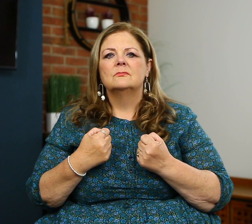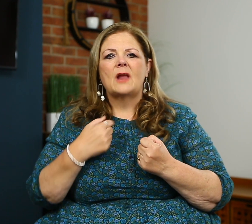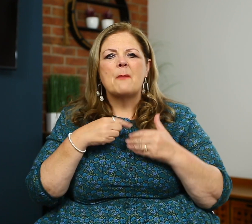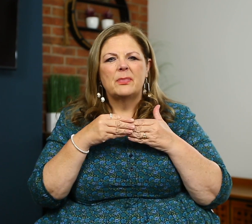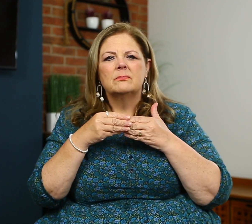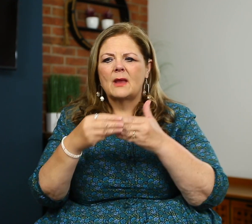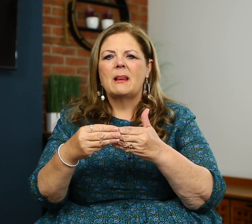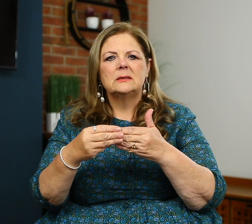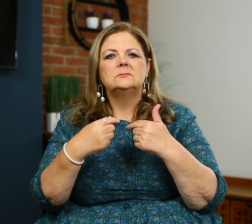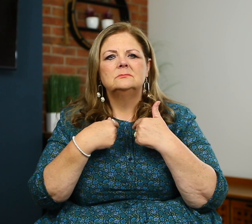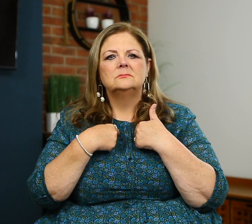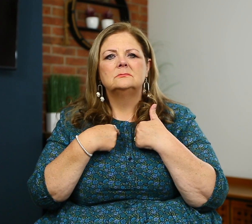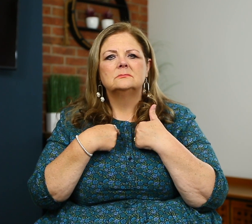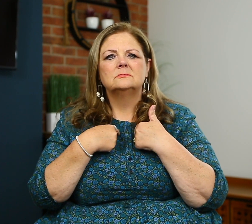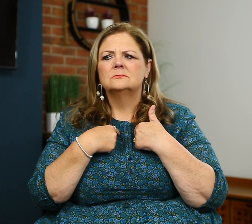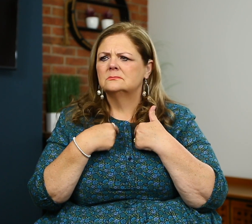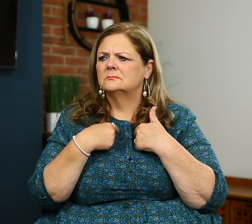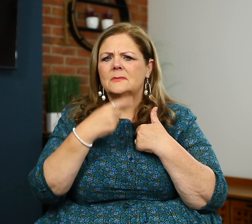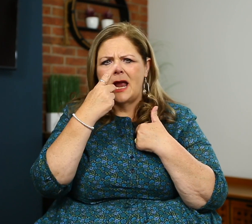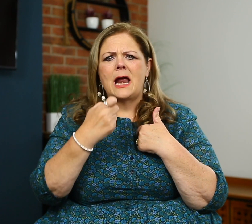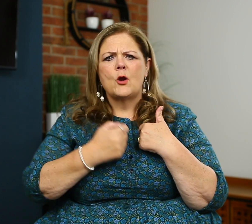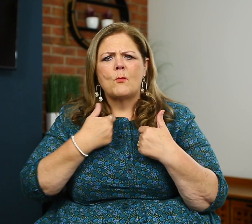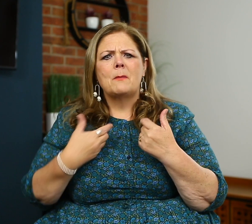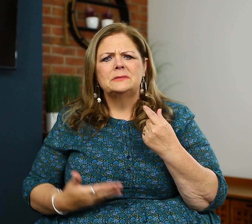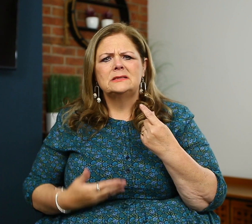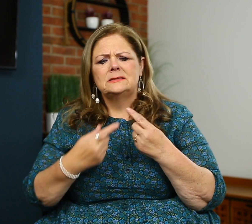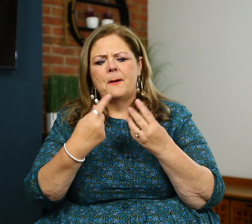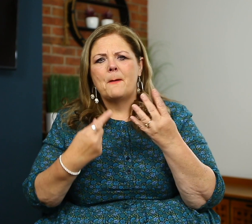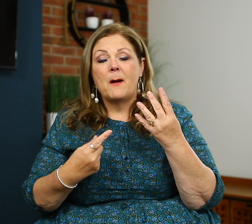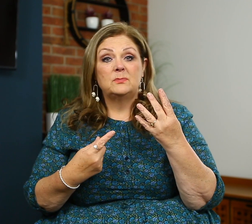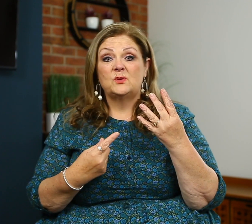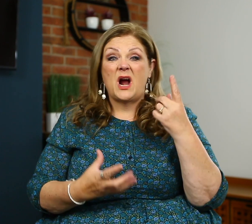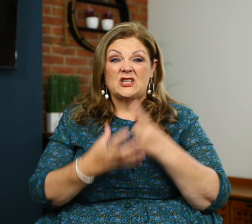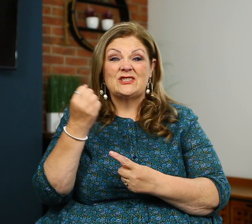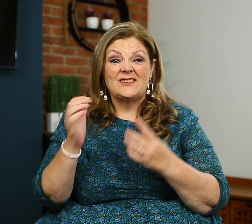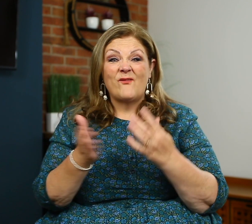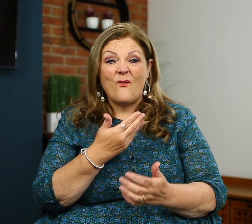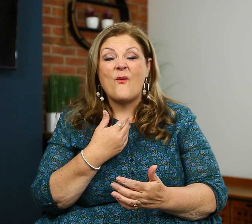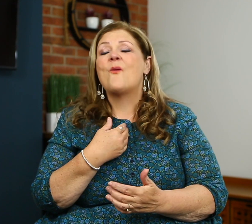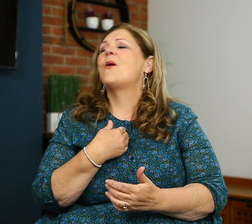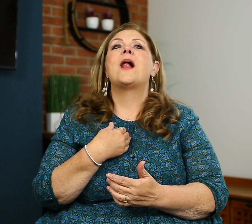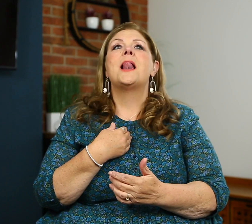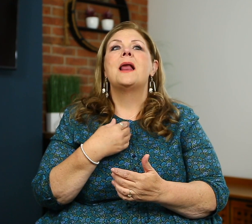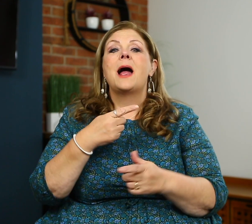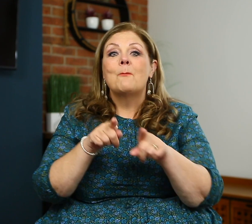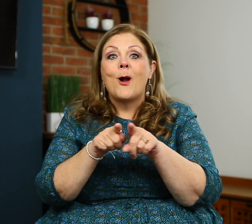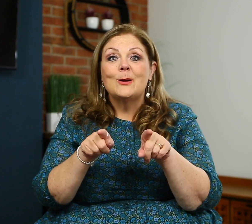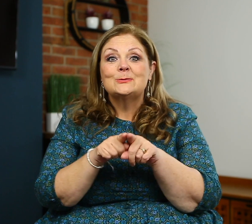stronger and more determined to succeed, and I have achieved a lot. I have a successful business. I'm a